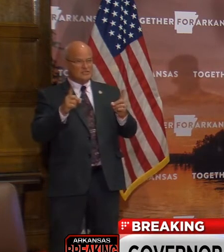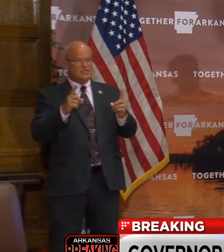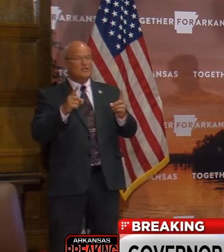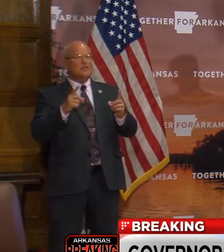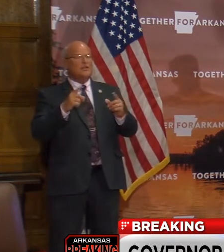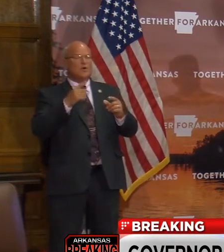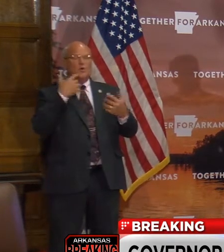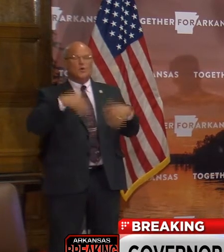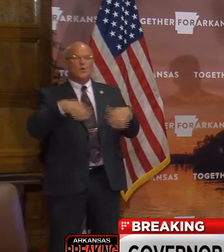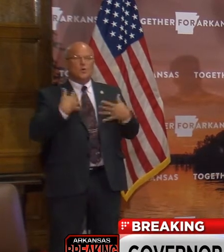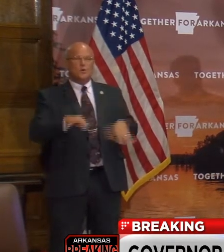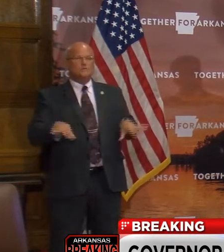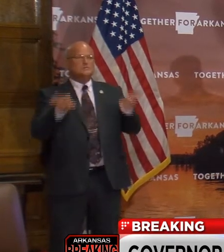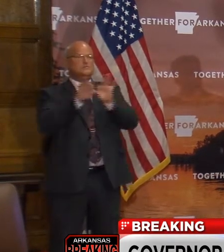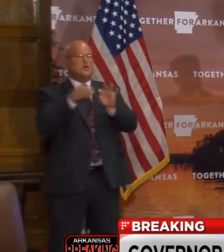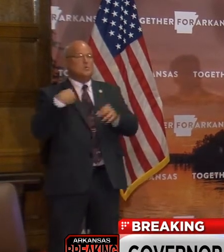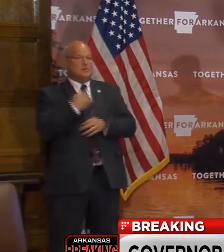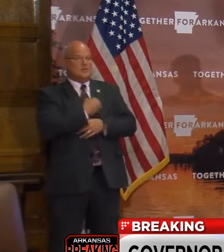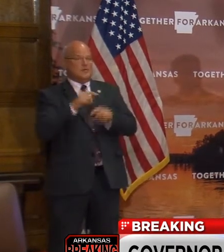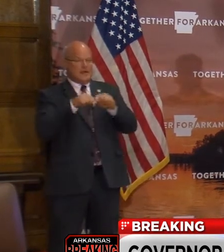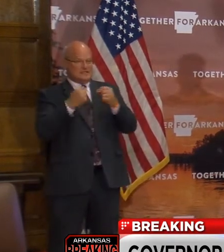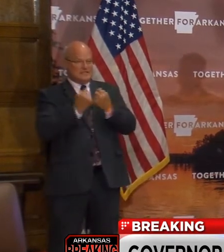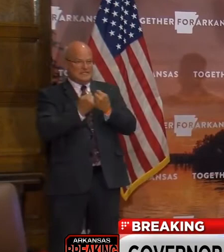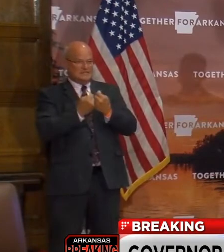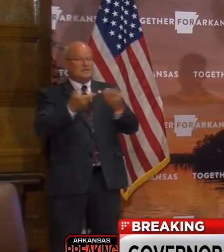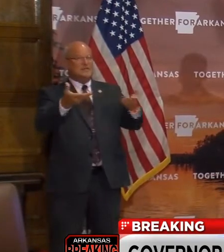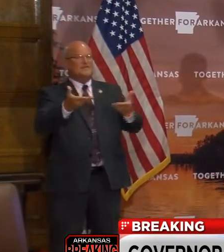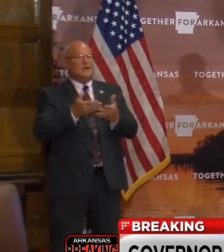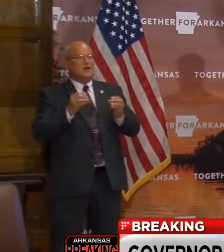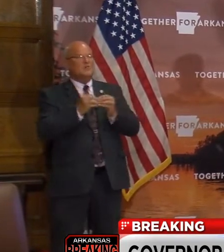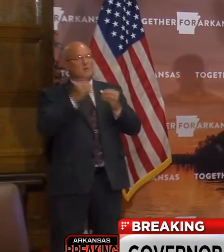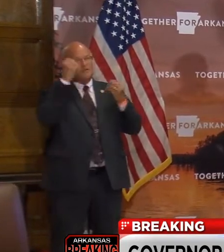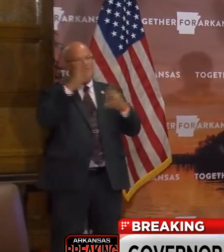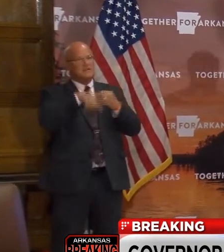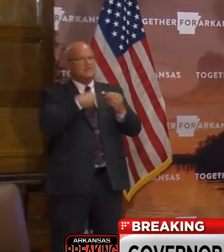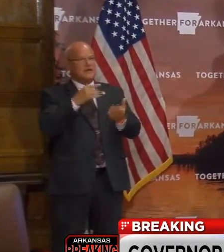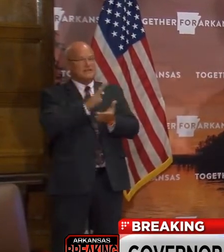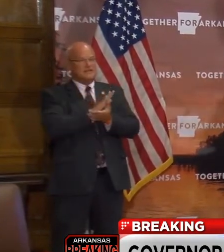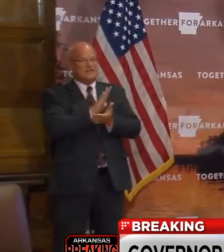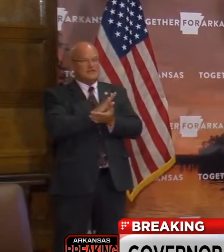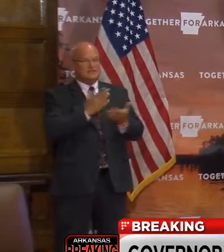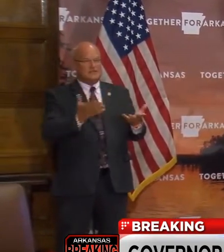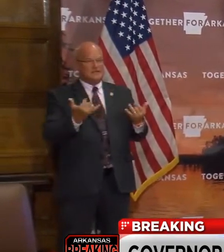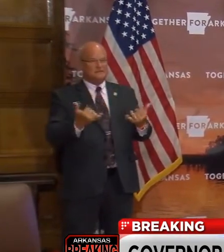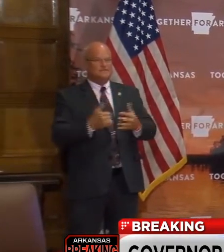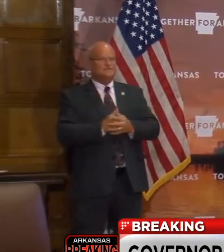been a key member of our team, and she can provide additional information about these documents.